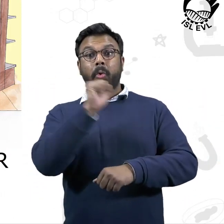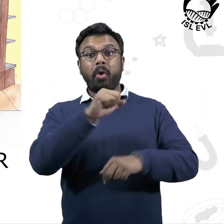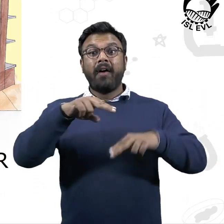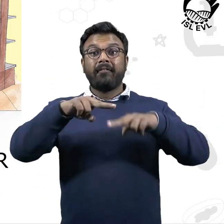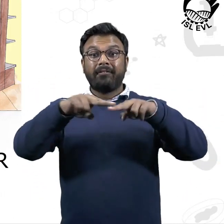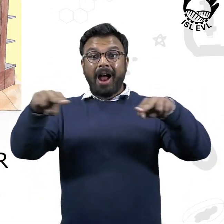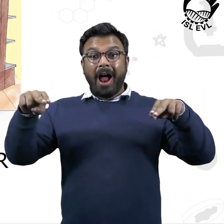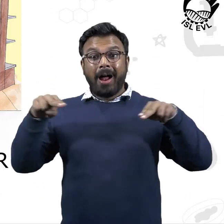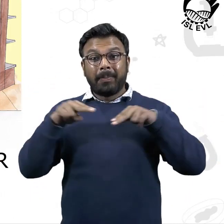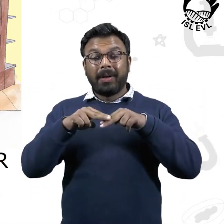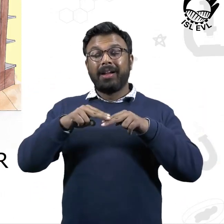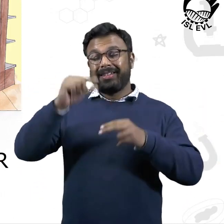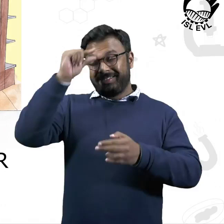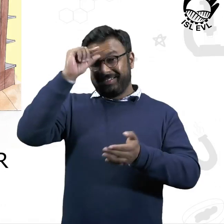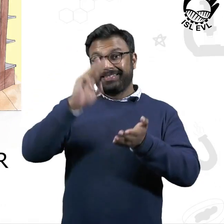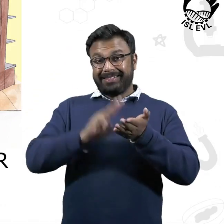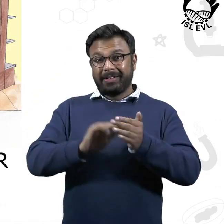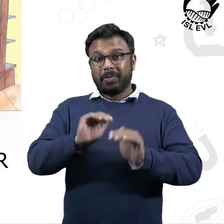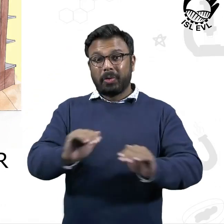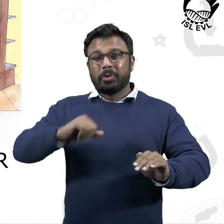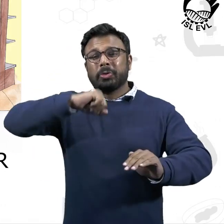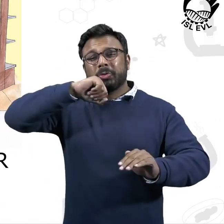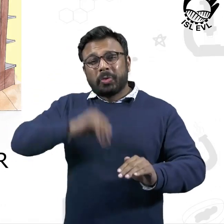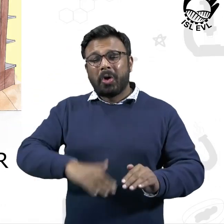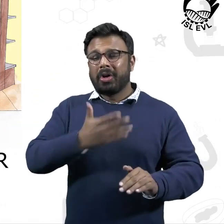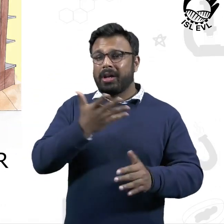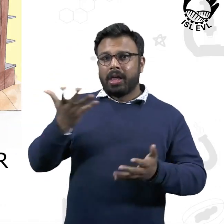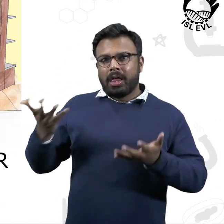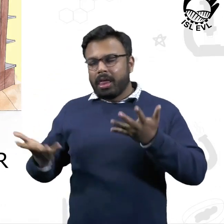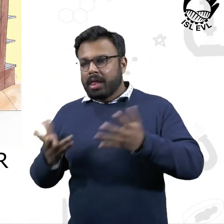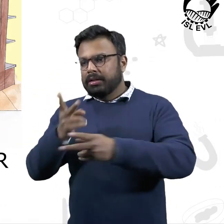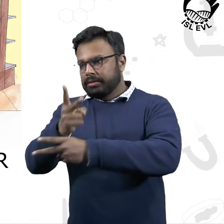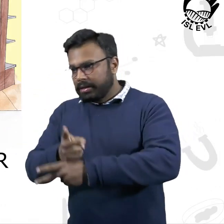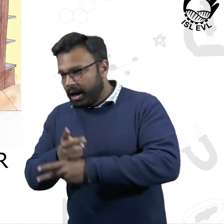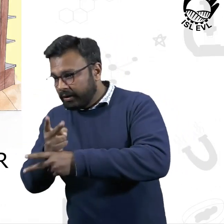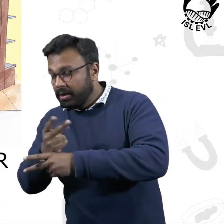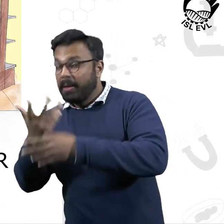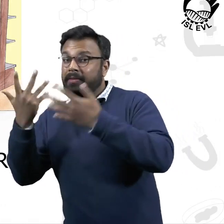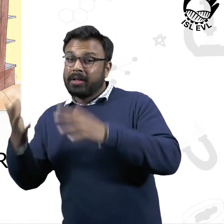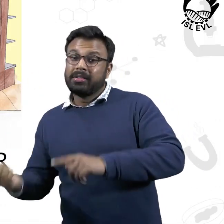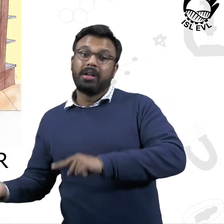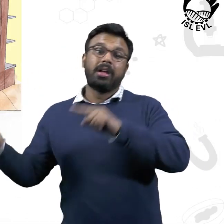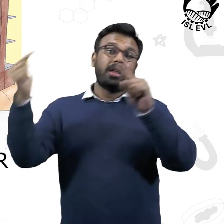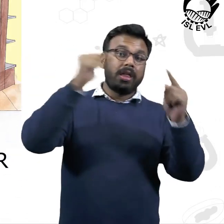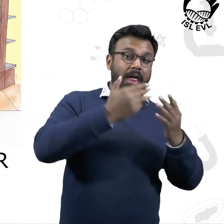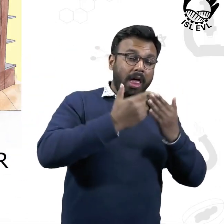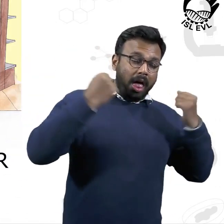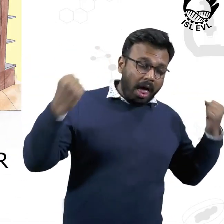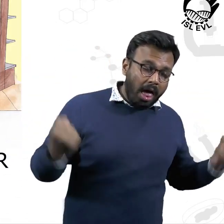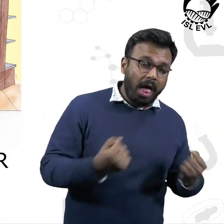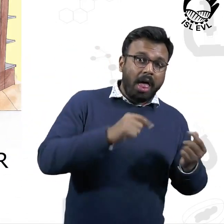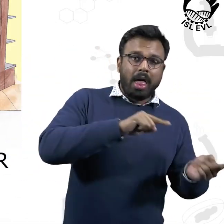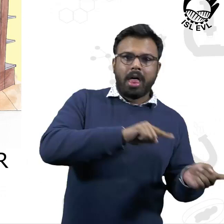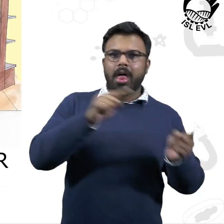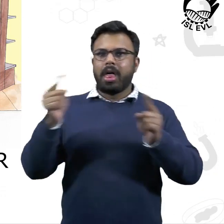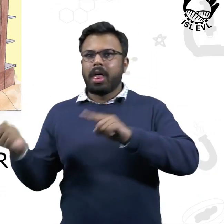She was balancing her PhD studies on one side and a young family at the same time, and this